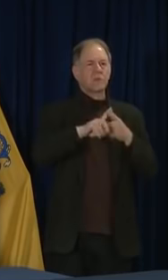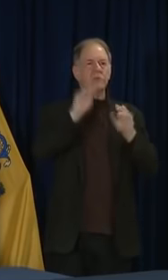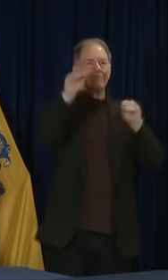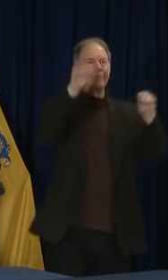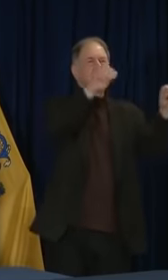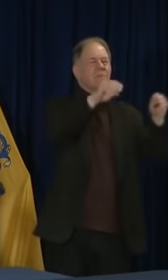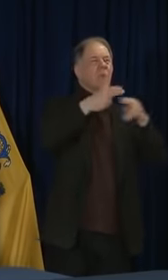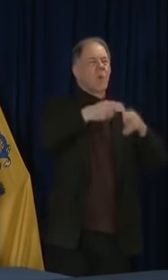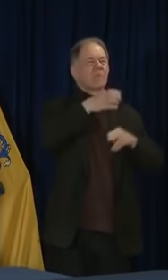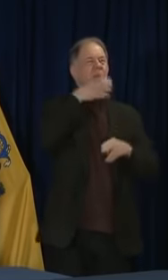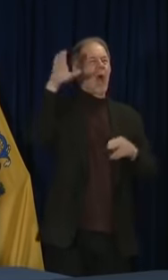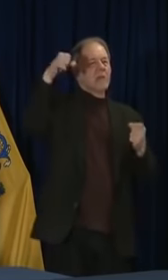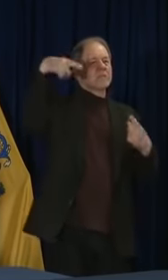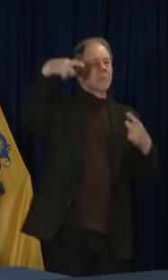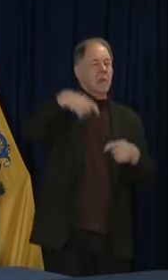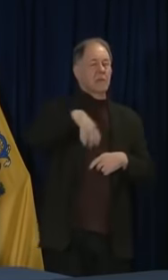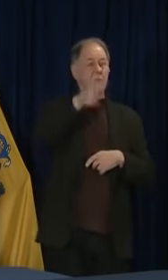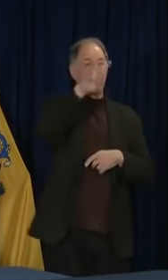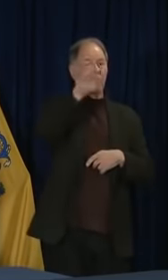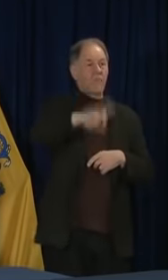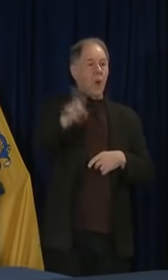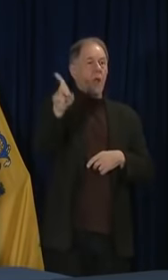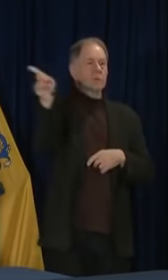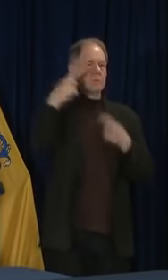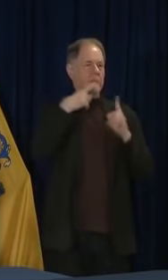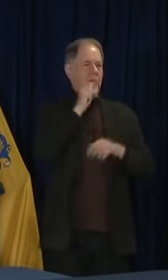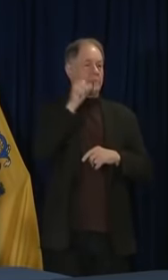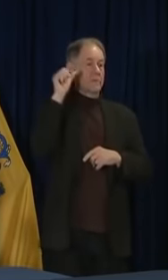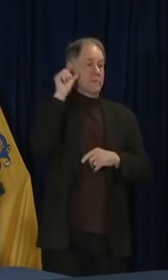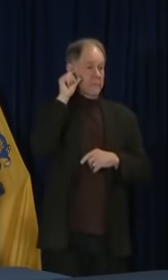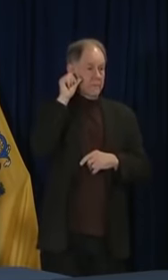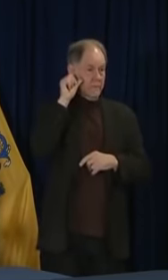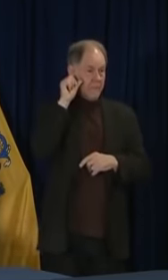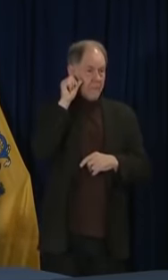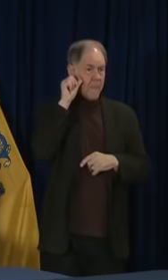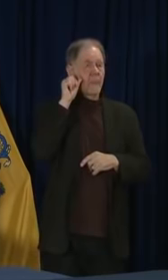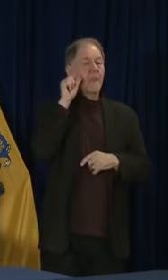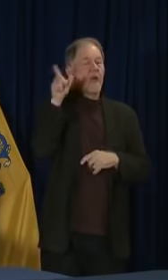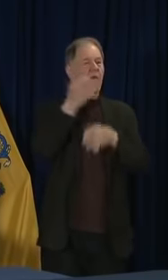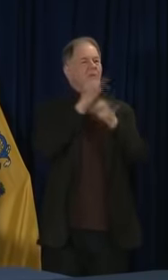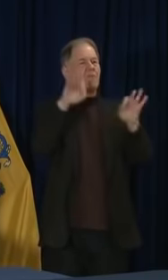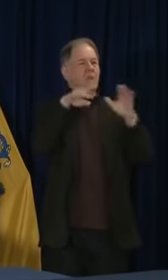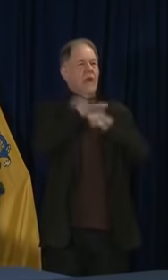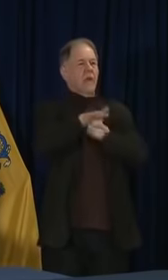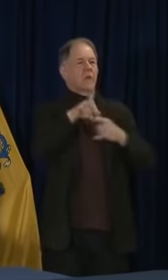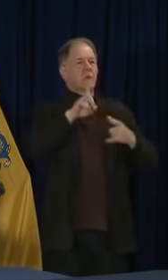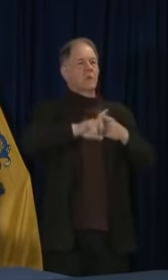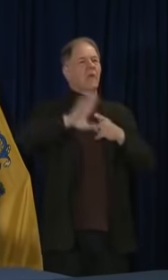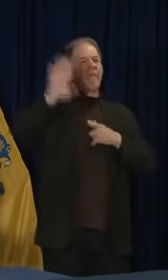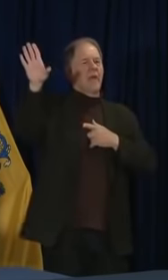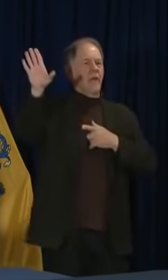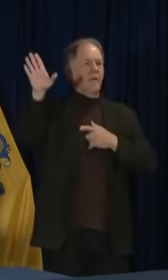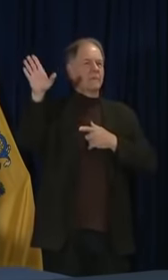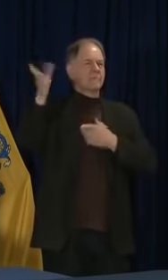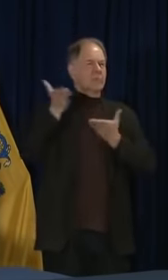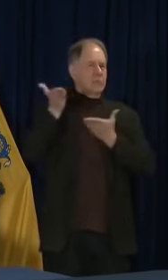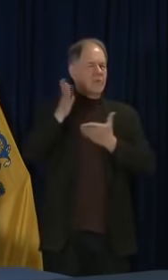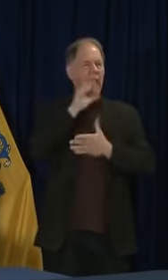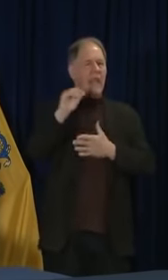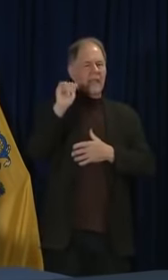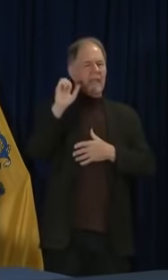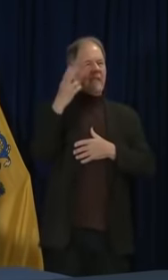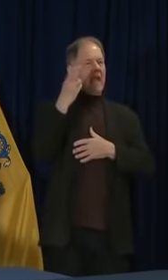hotspots. I don't know if you saw Verizon's announcements yesterday, both free access to their services as well as cash